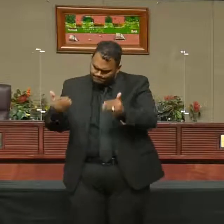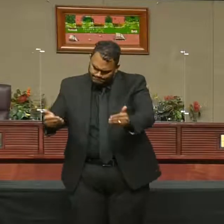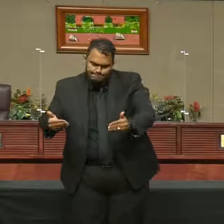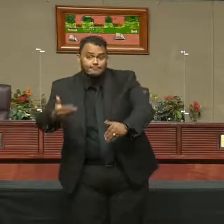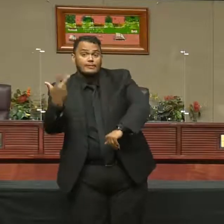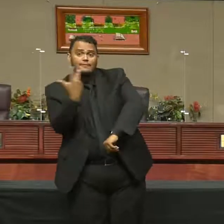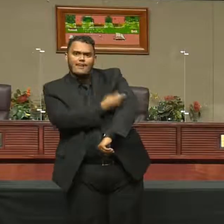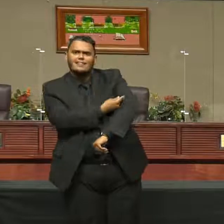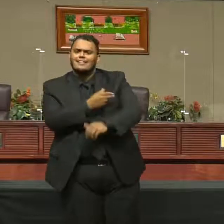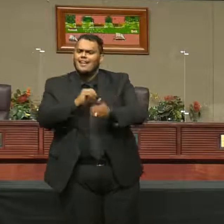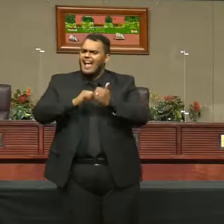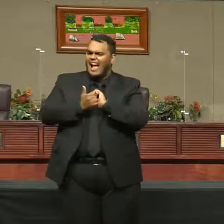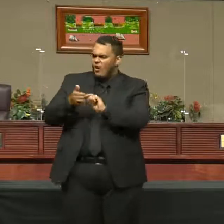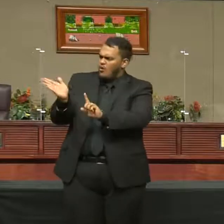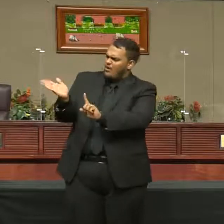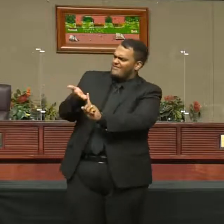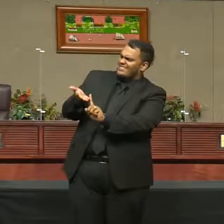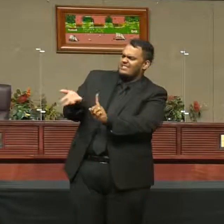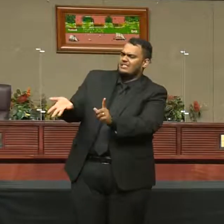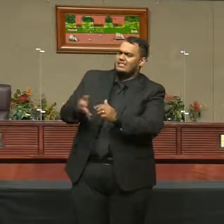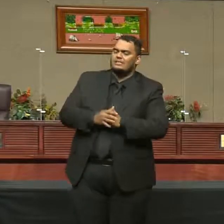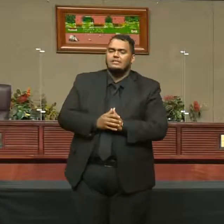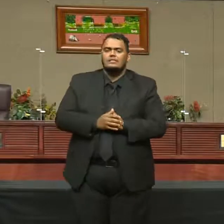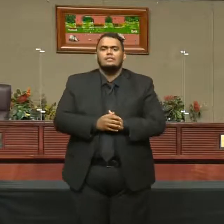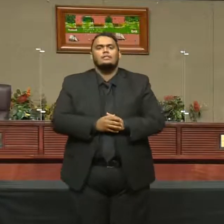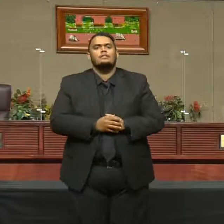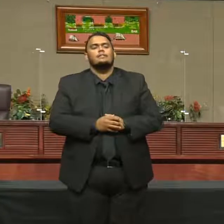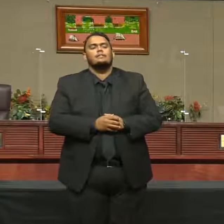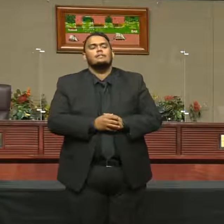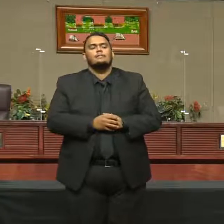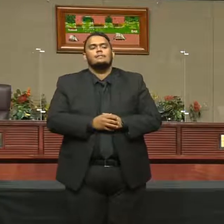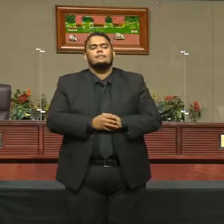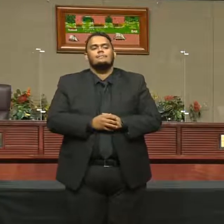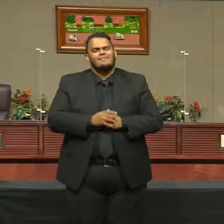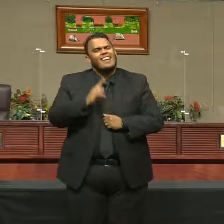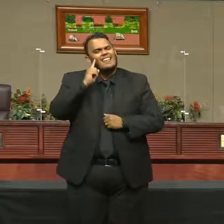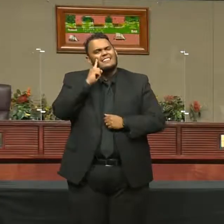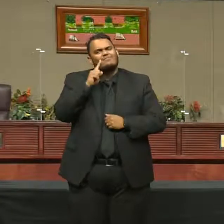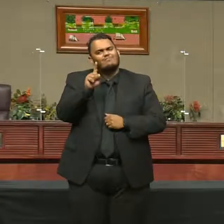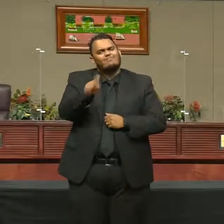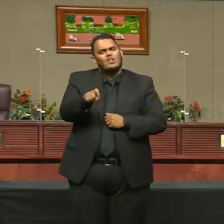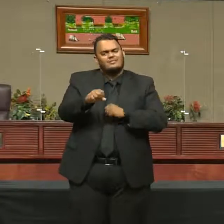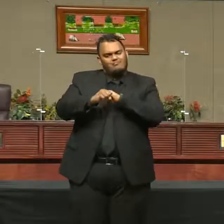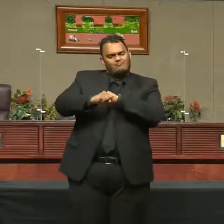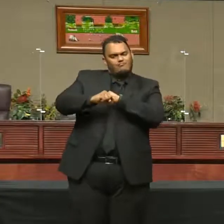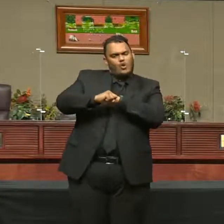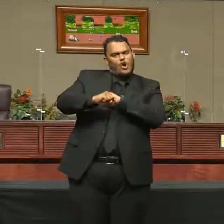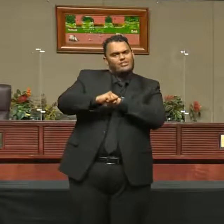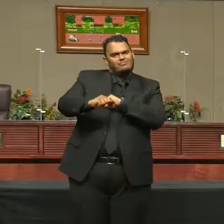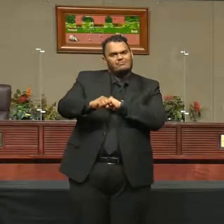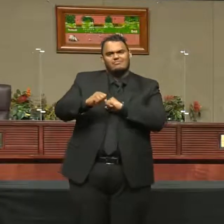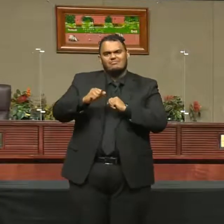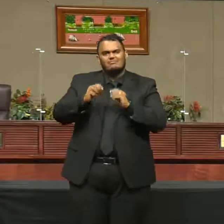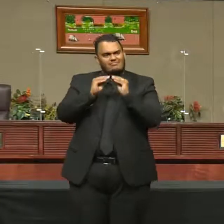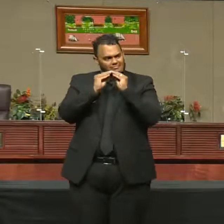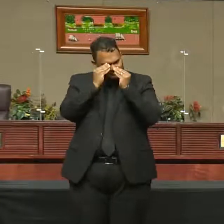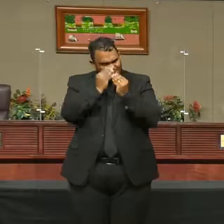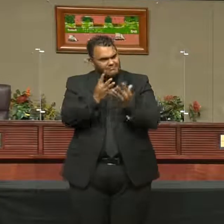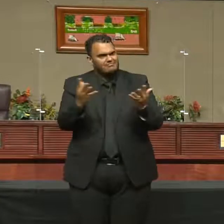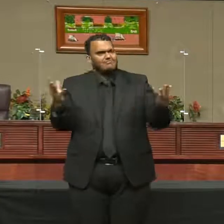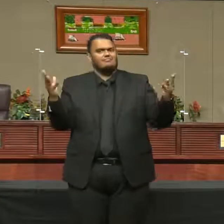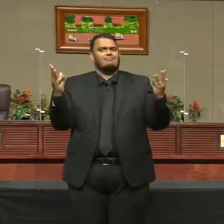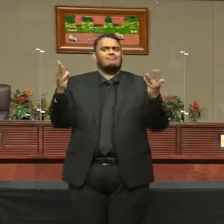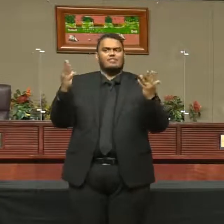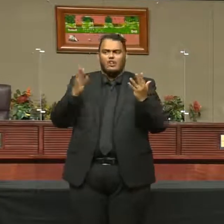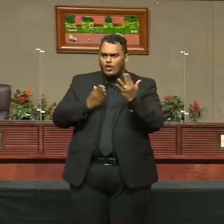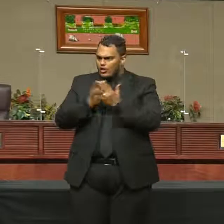to use a marketing approach to those various platforms, and